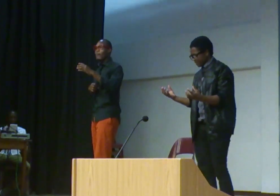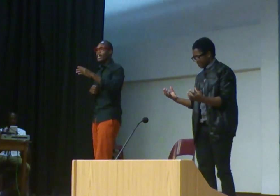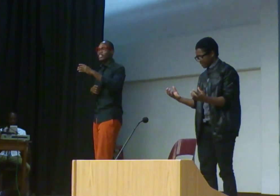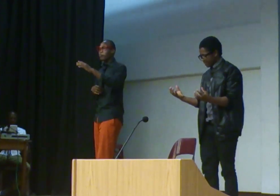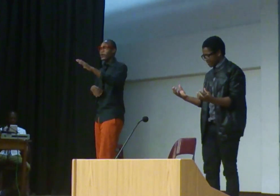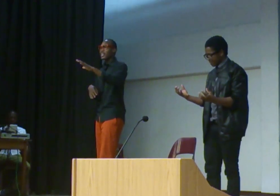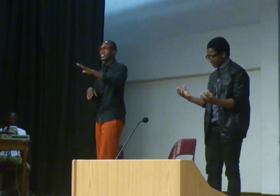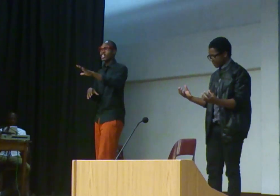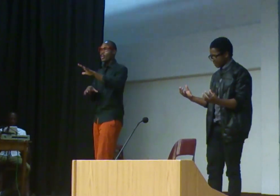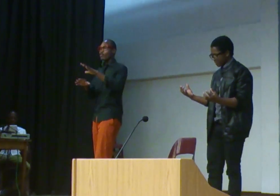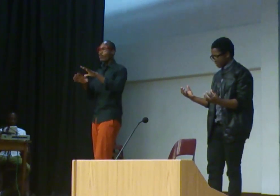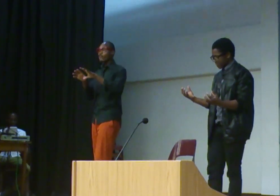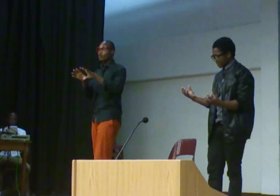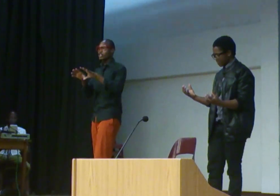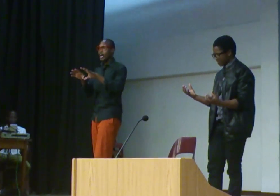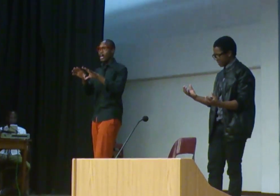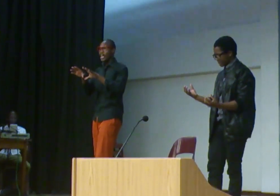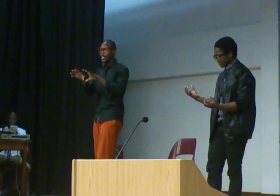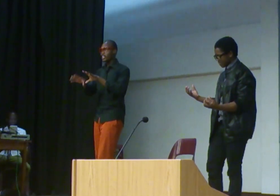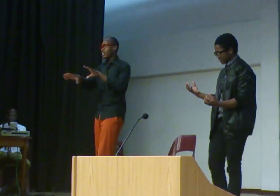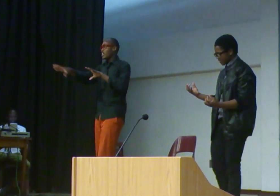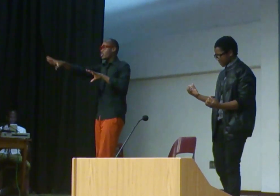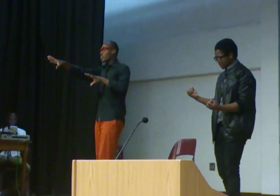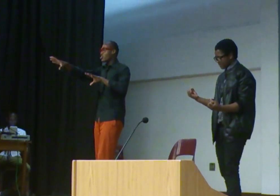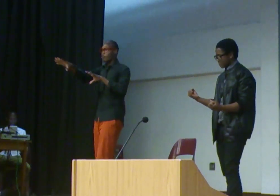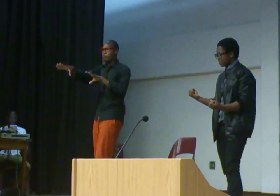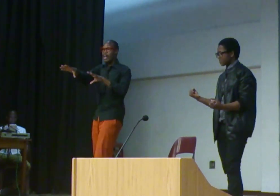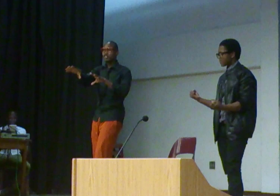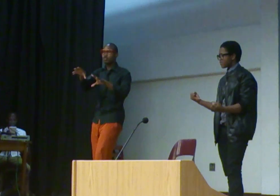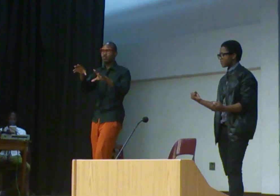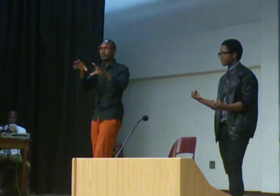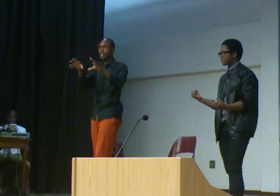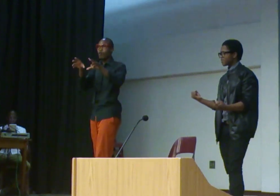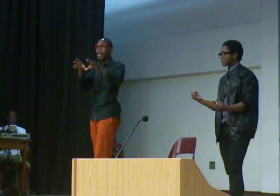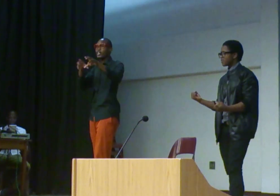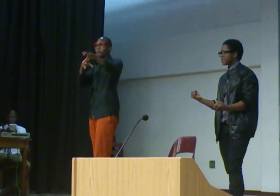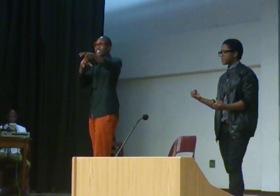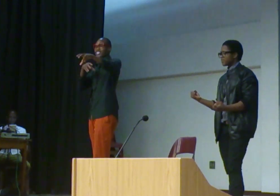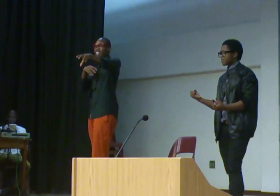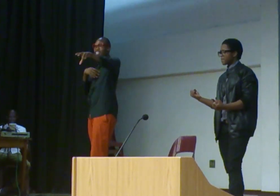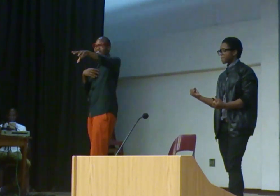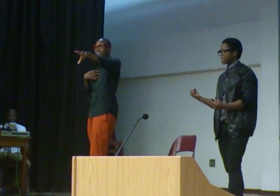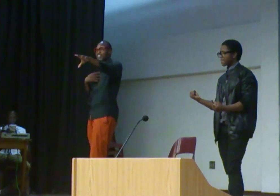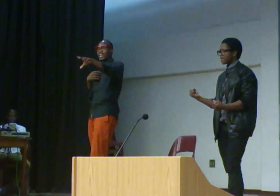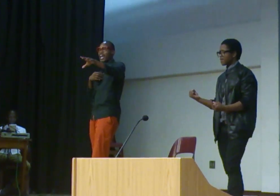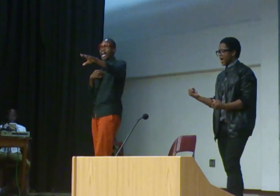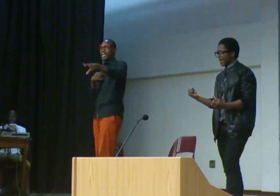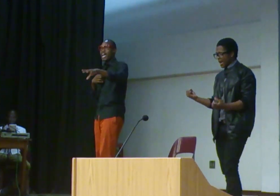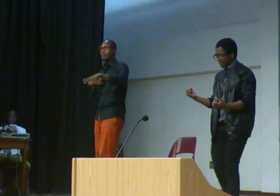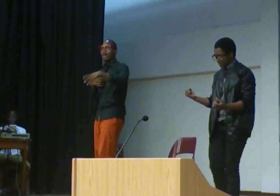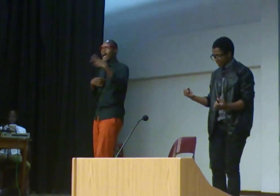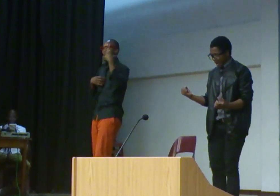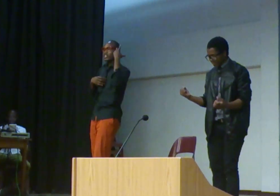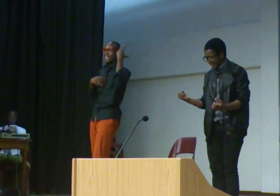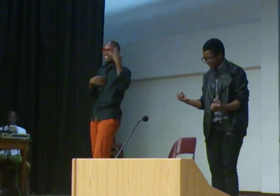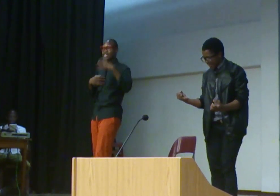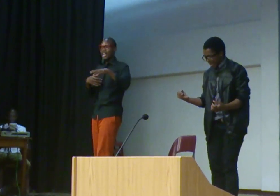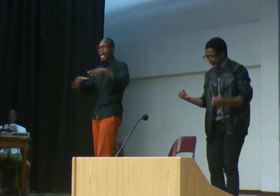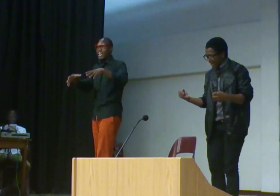man depressed. No future ahead. Seems prepared to rule the world, prisoners in hell. I am a guest. I